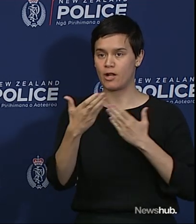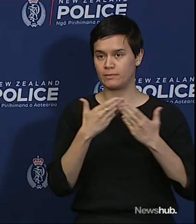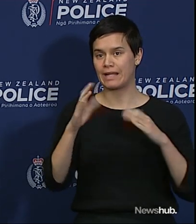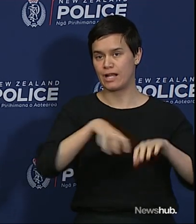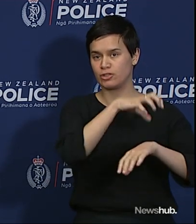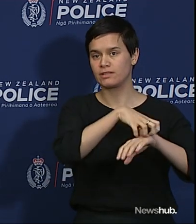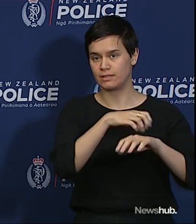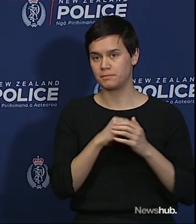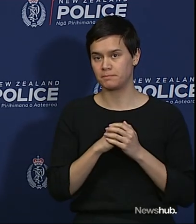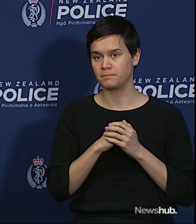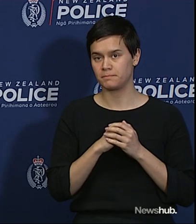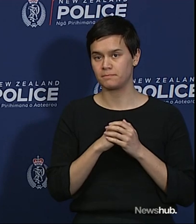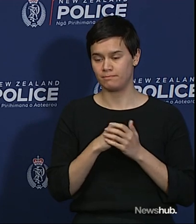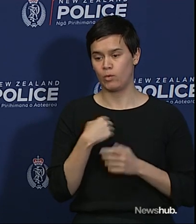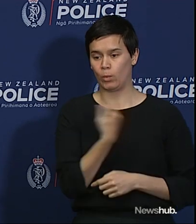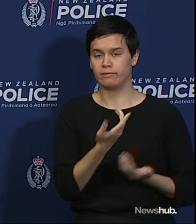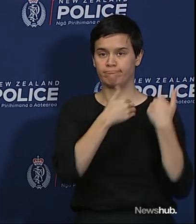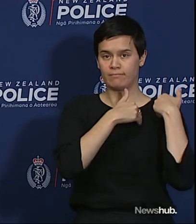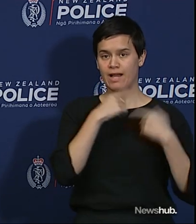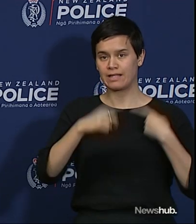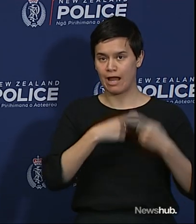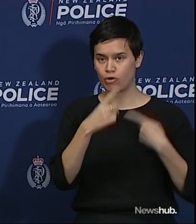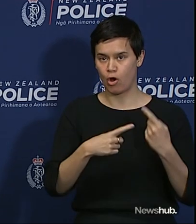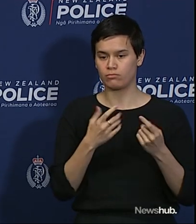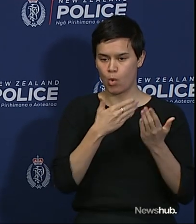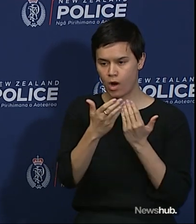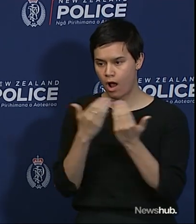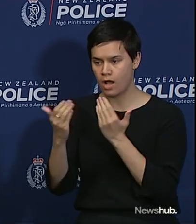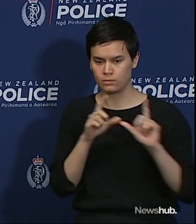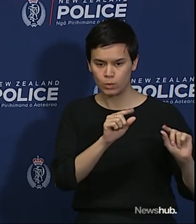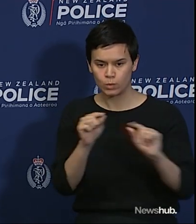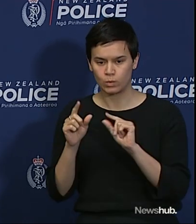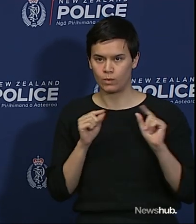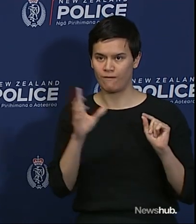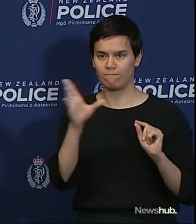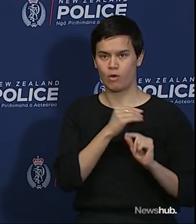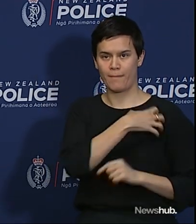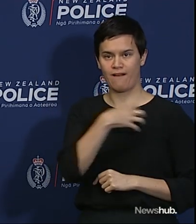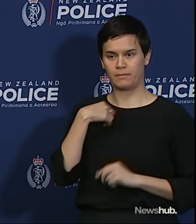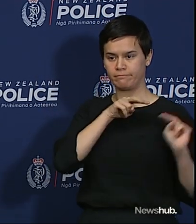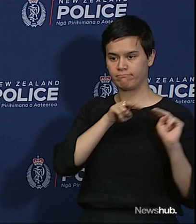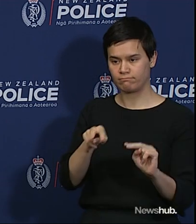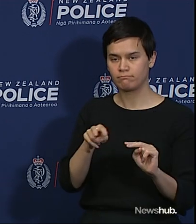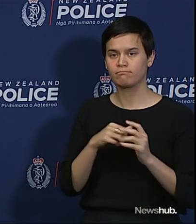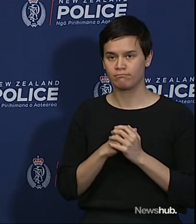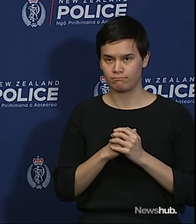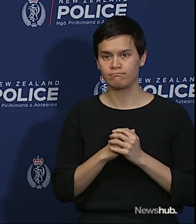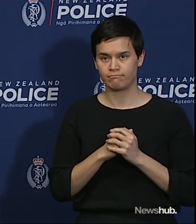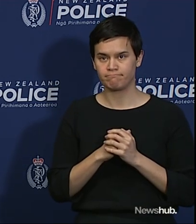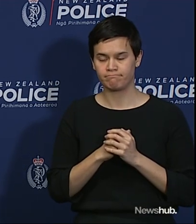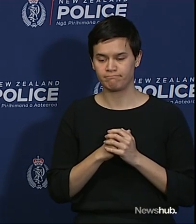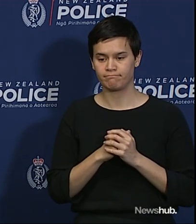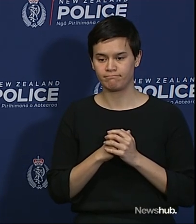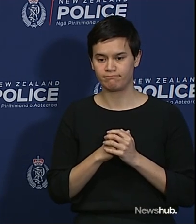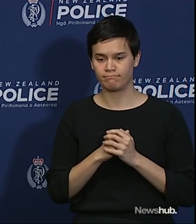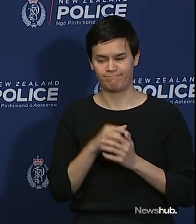We are continuing to lead the all-of-government response to the tragic events of Monday when Waikare, White Island, erupted.